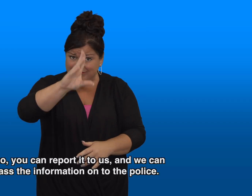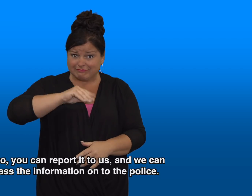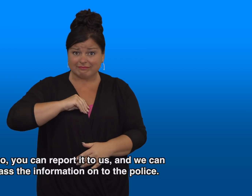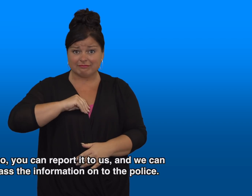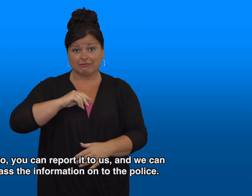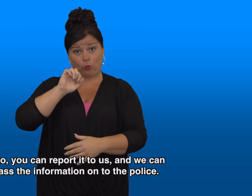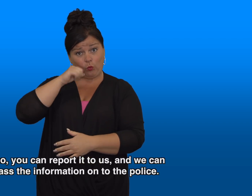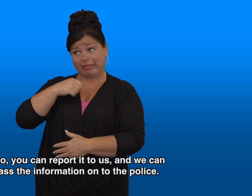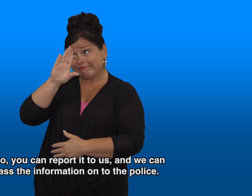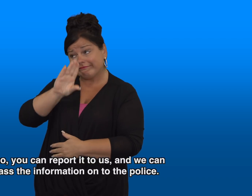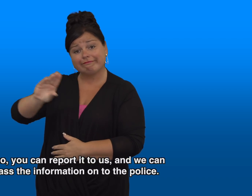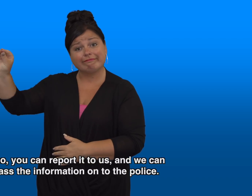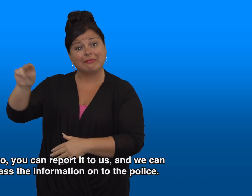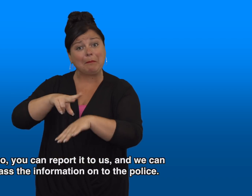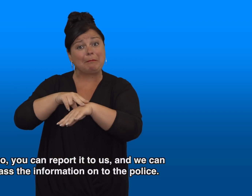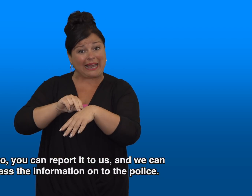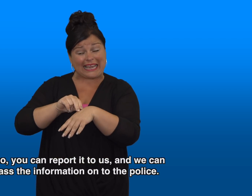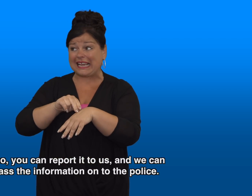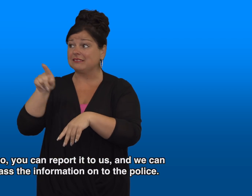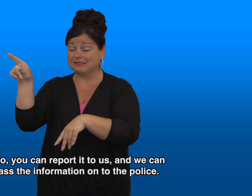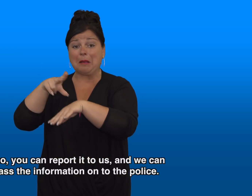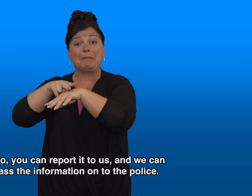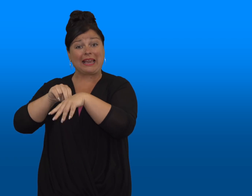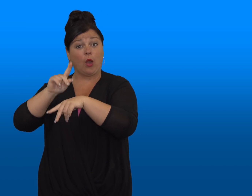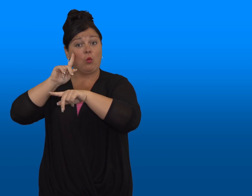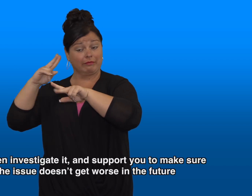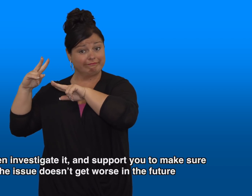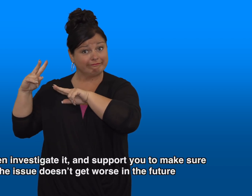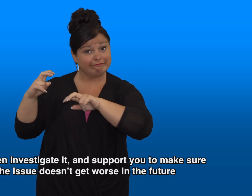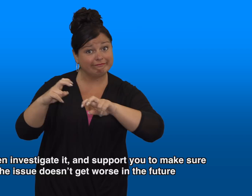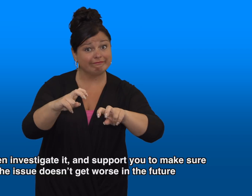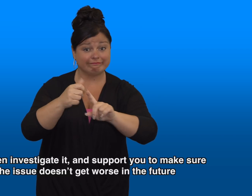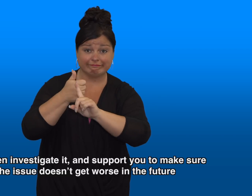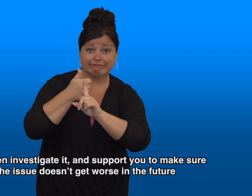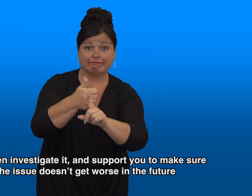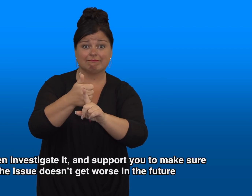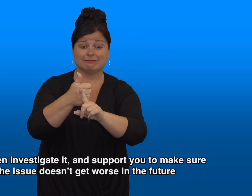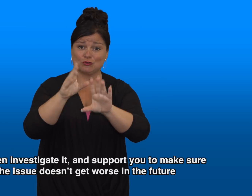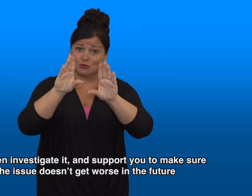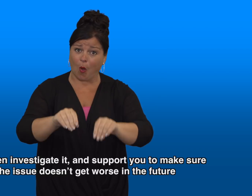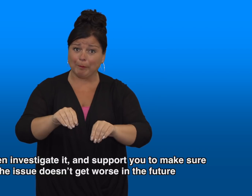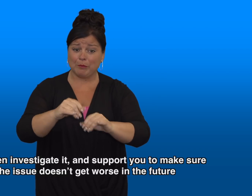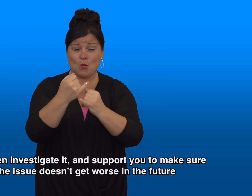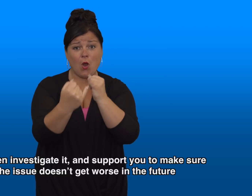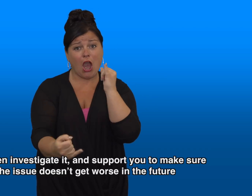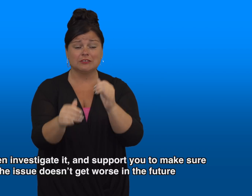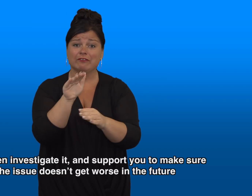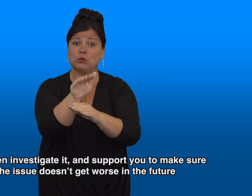report it to us and we can pass the information on to the police. The police will then investigate it and support you to make sure